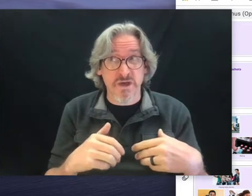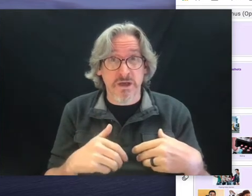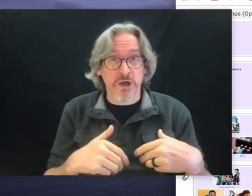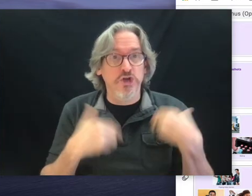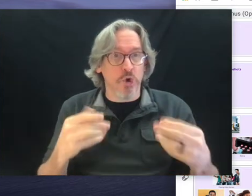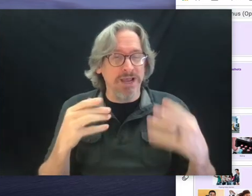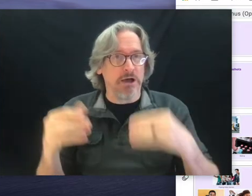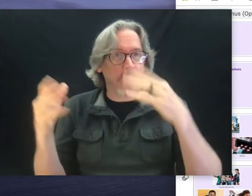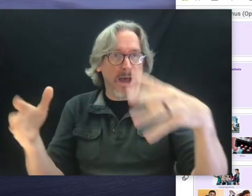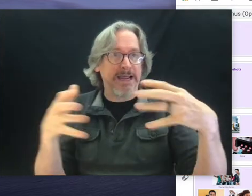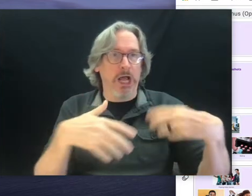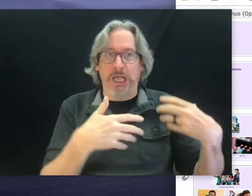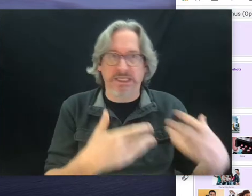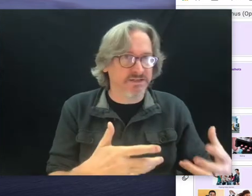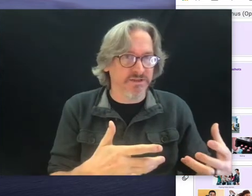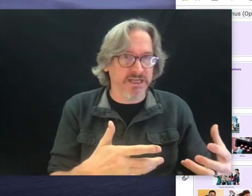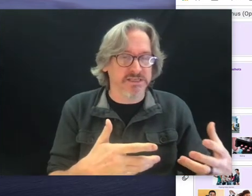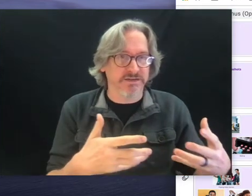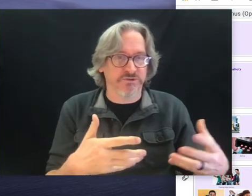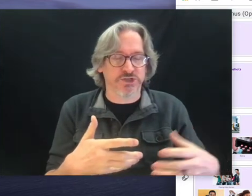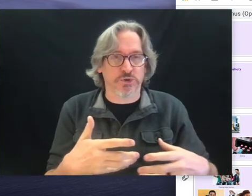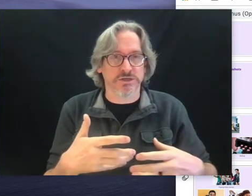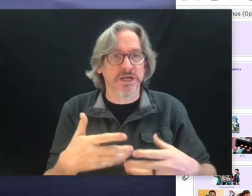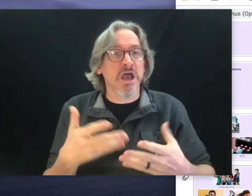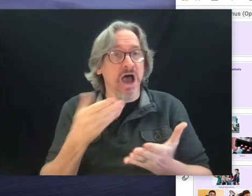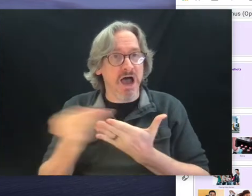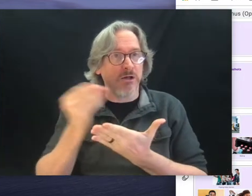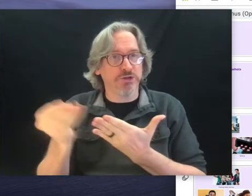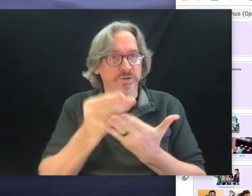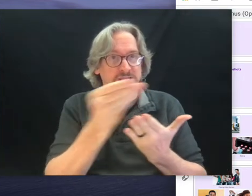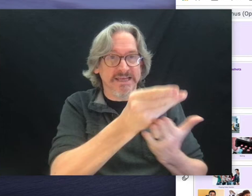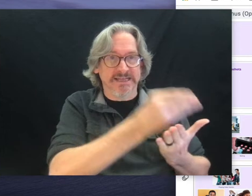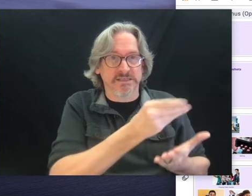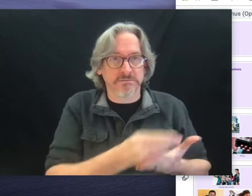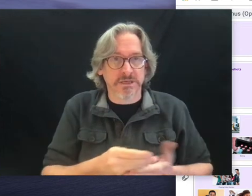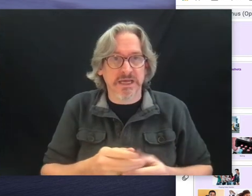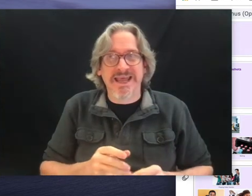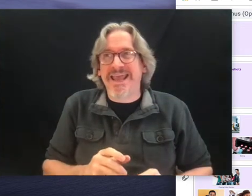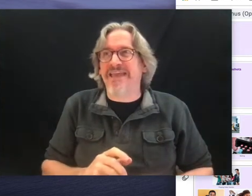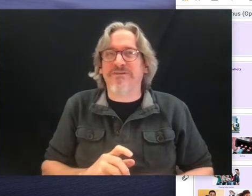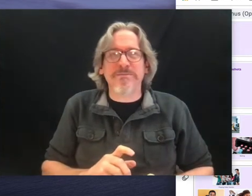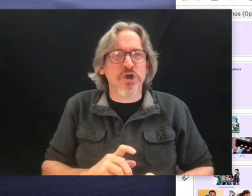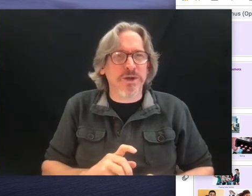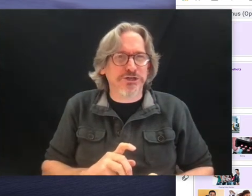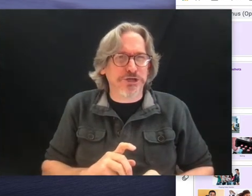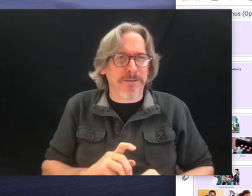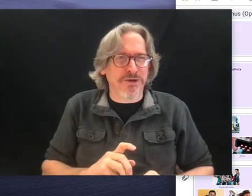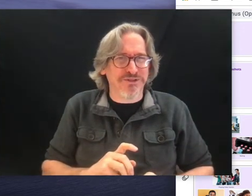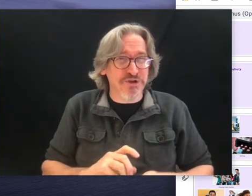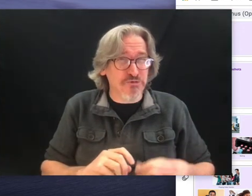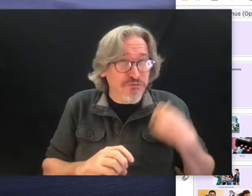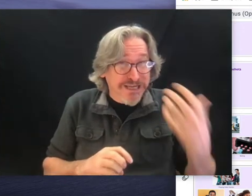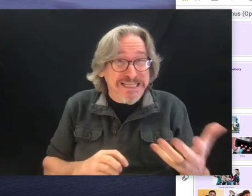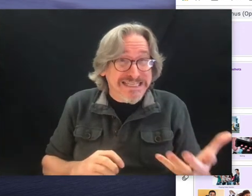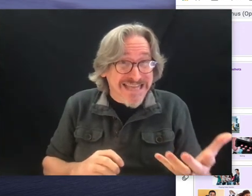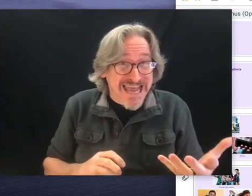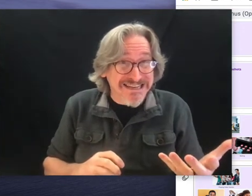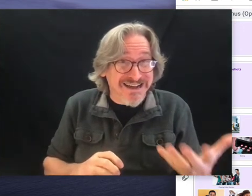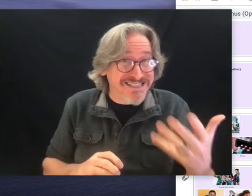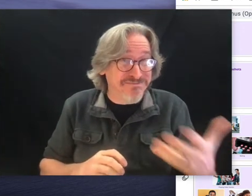I'm going out buying a list of things at different stores, I'll do this. If I'm going shopping with no